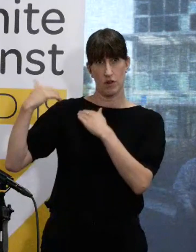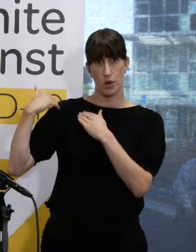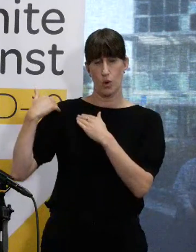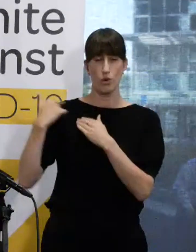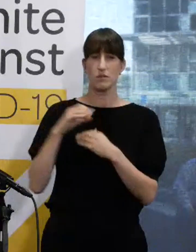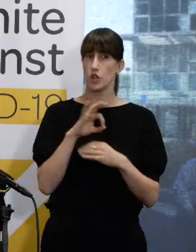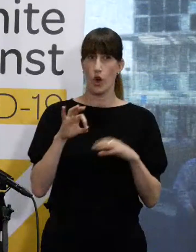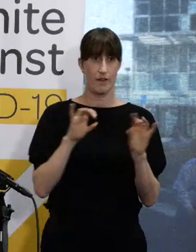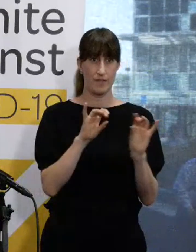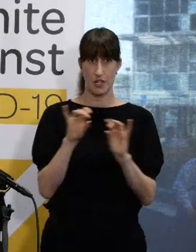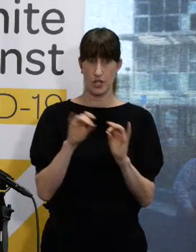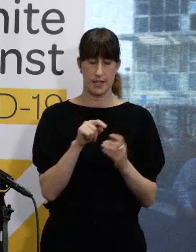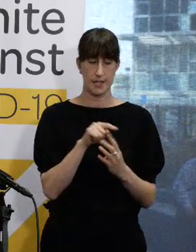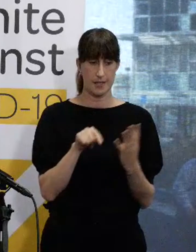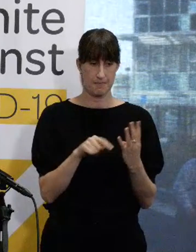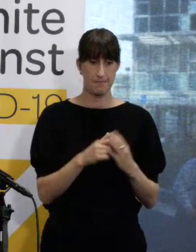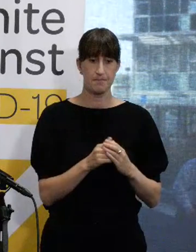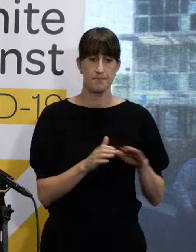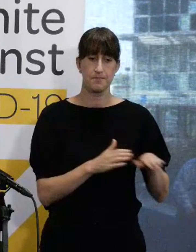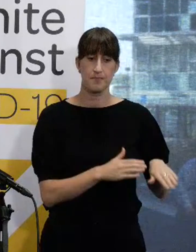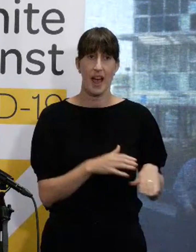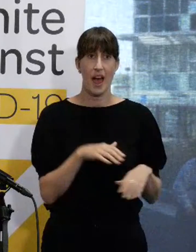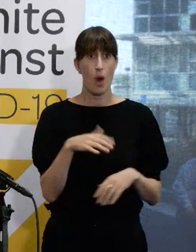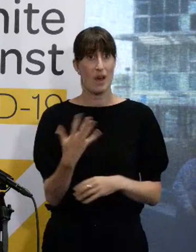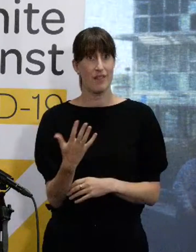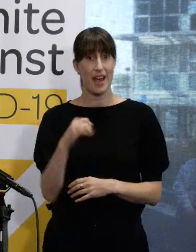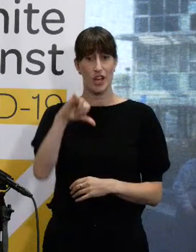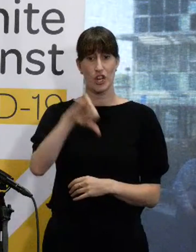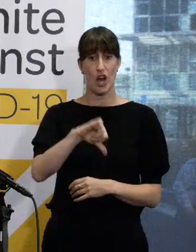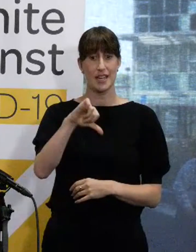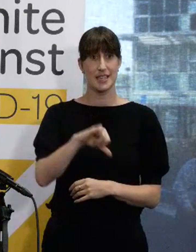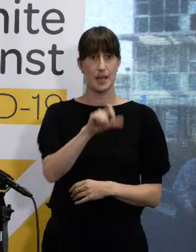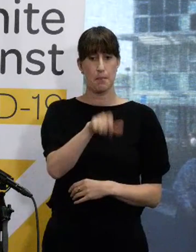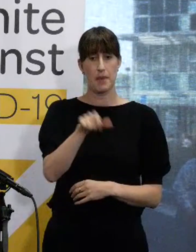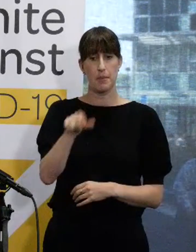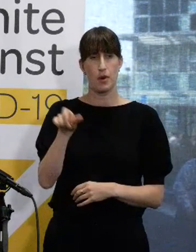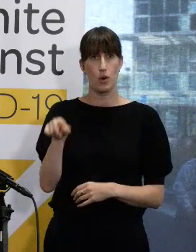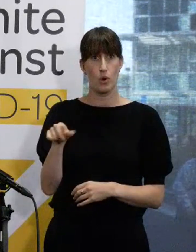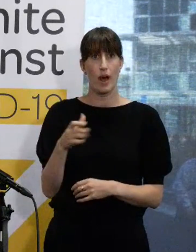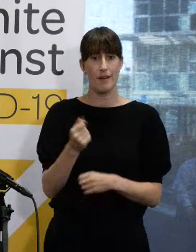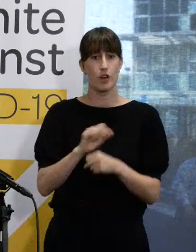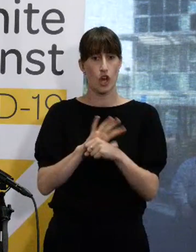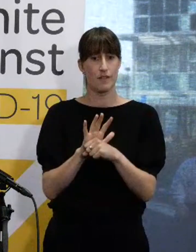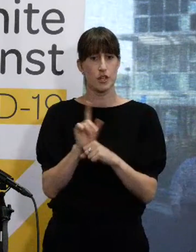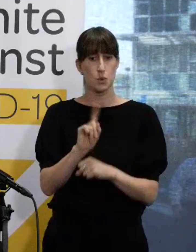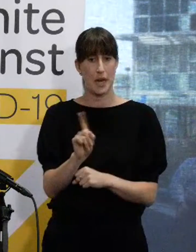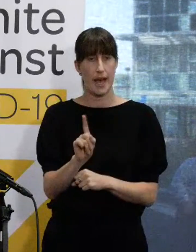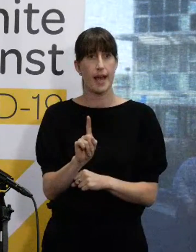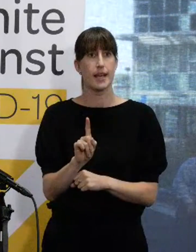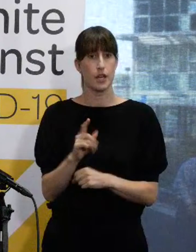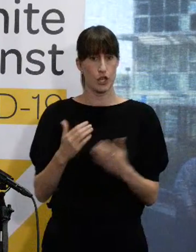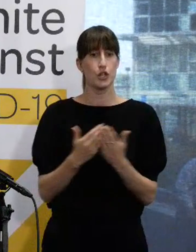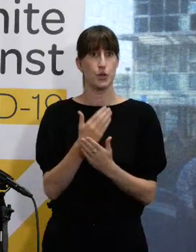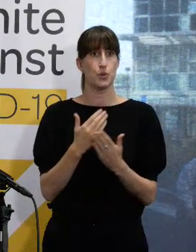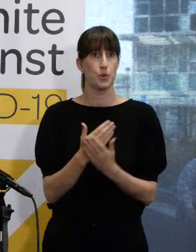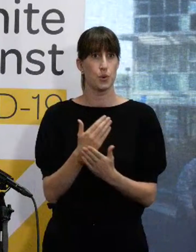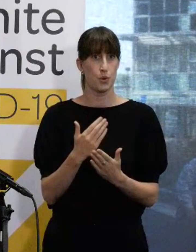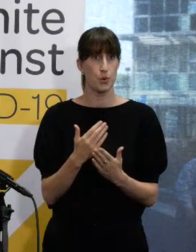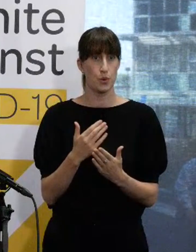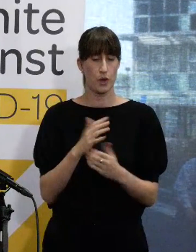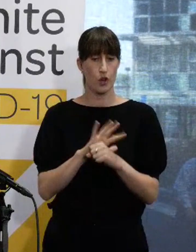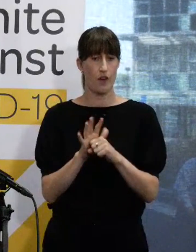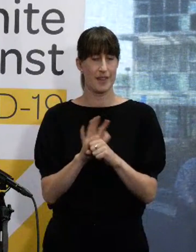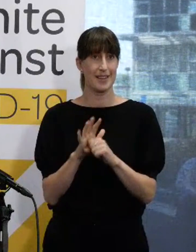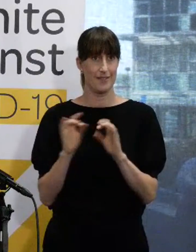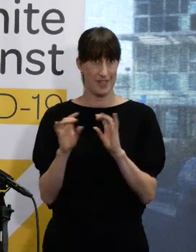to be infectious. However, the other 19 are considered to be acute. This is obviously a high number, and I'll have a bit more to say about this